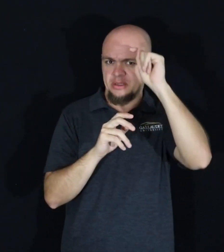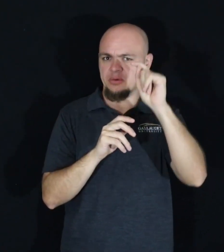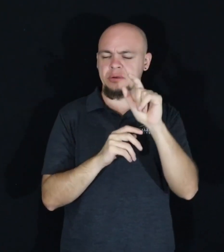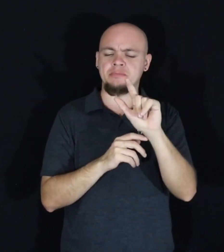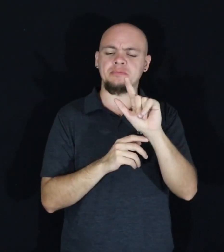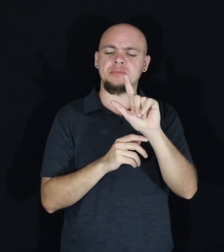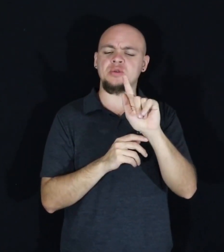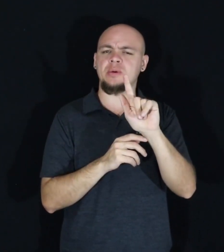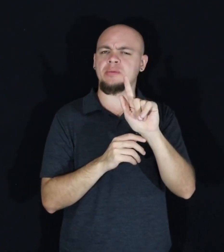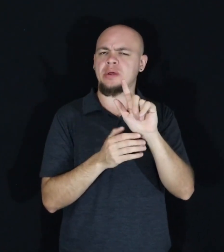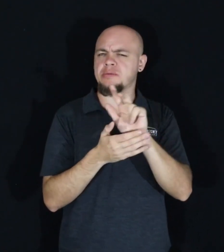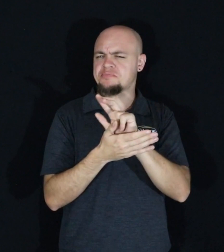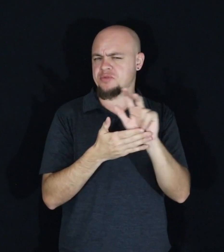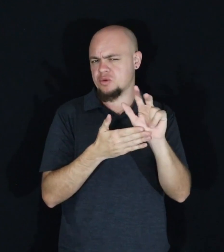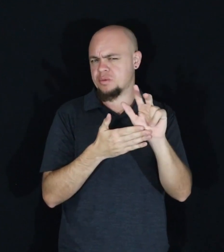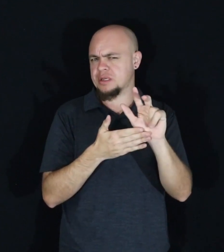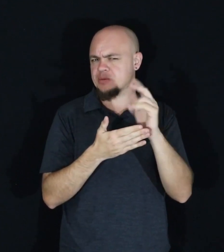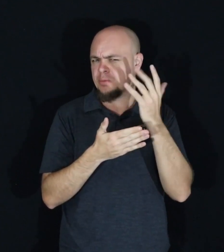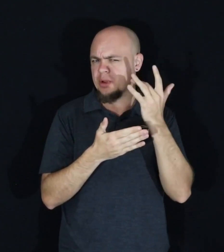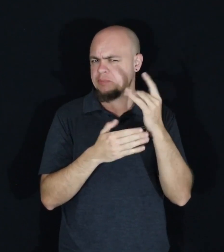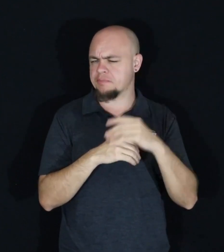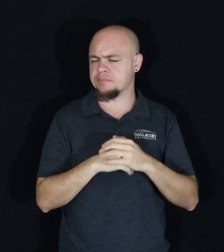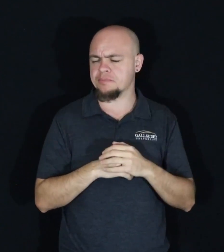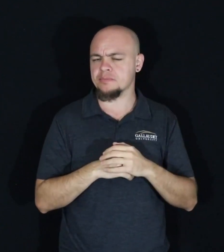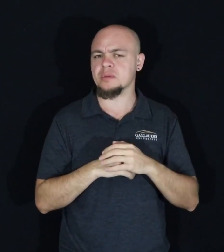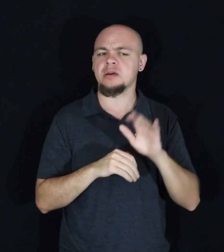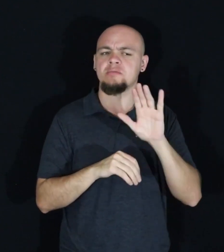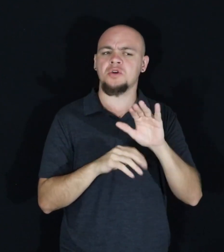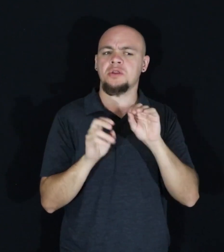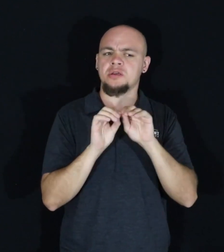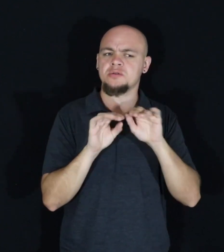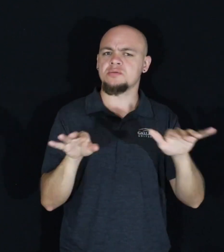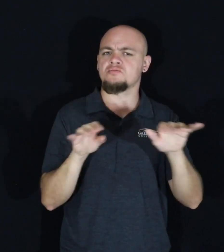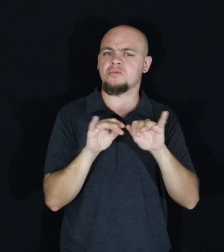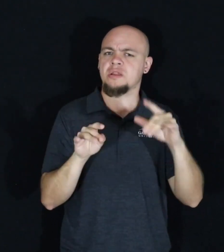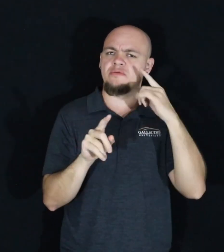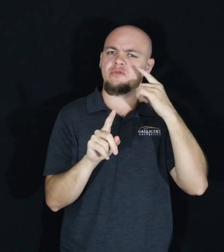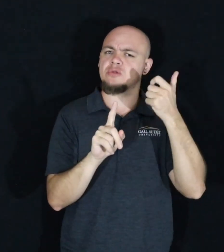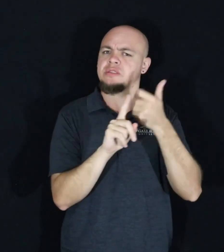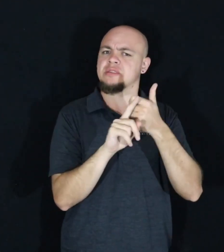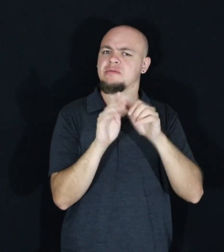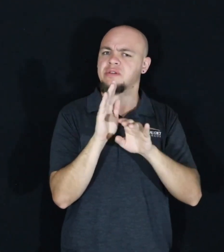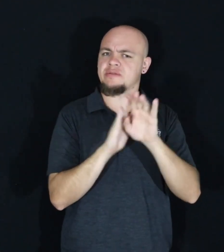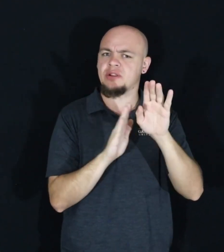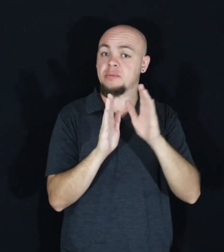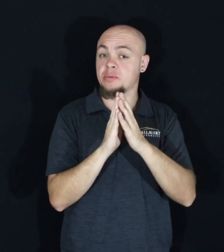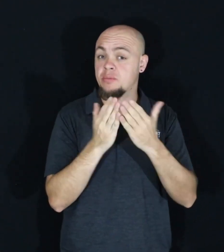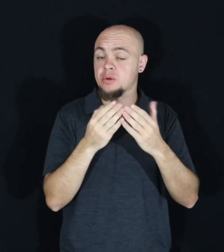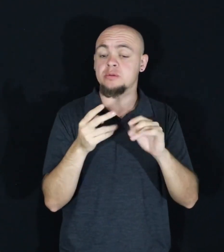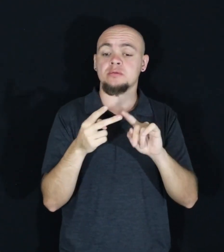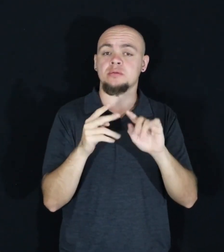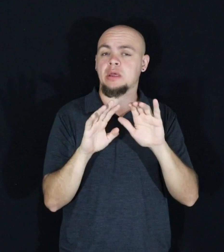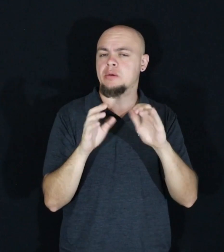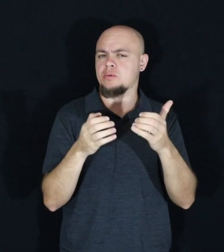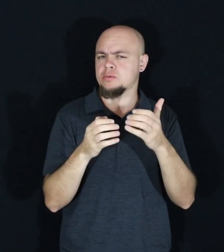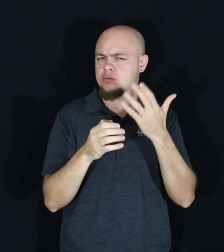21 came from and the reasons for its spread in self-developmental books and